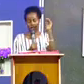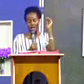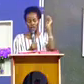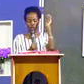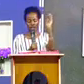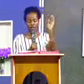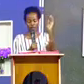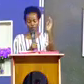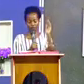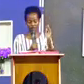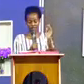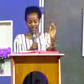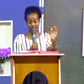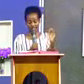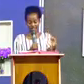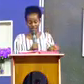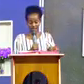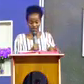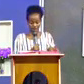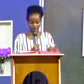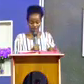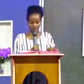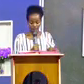let us cry out to him for the grace that